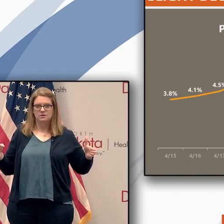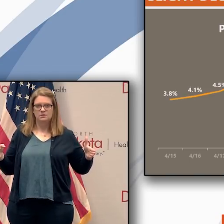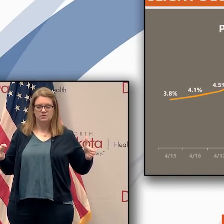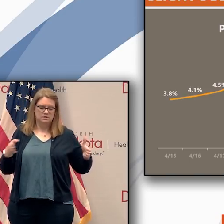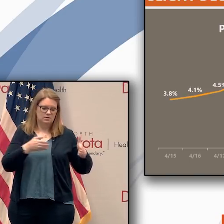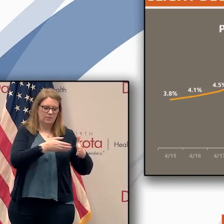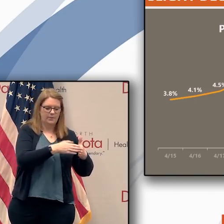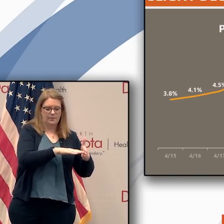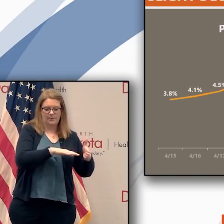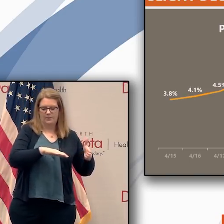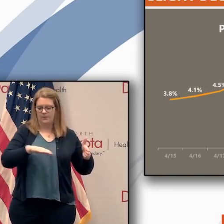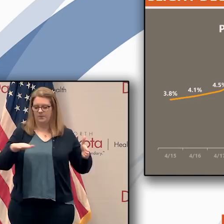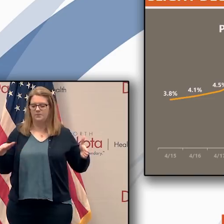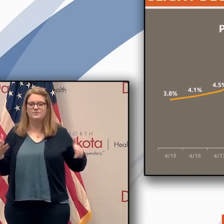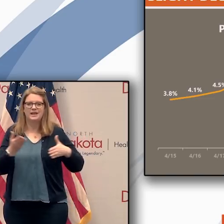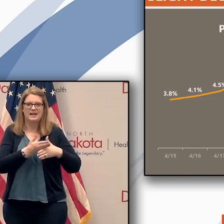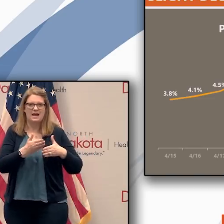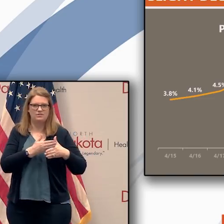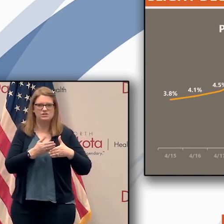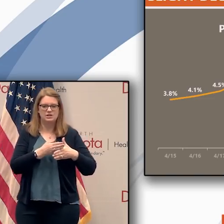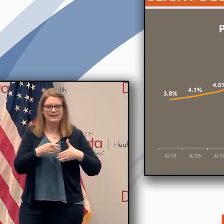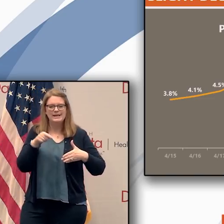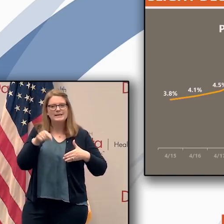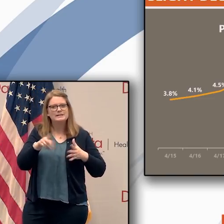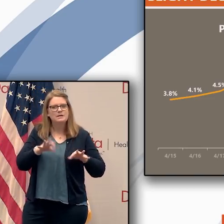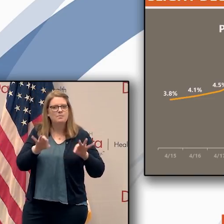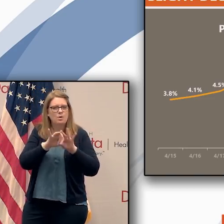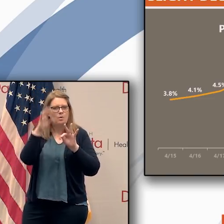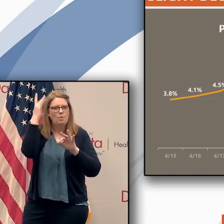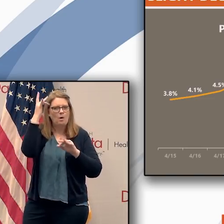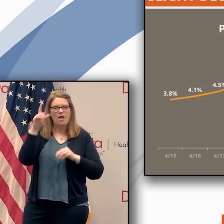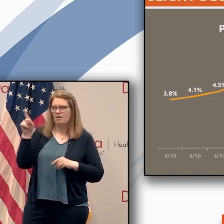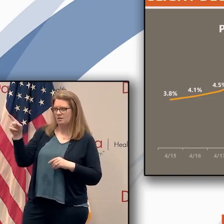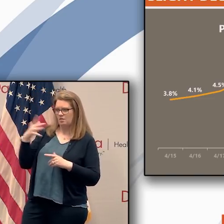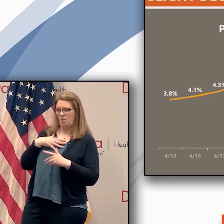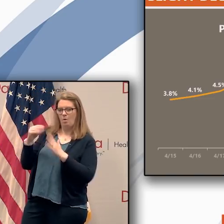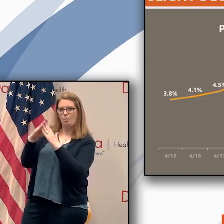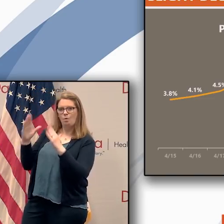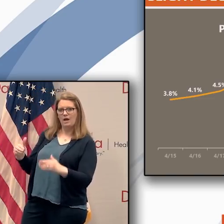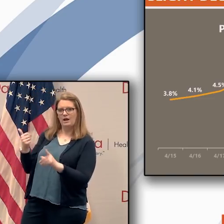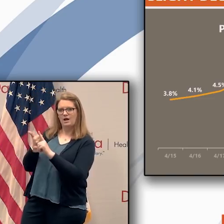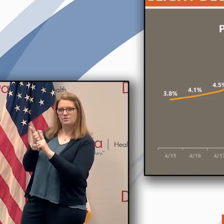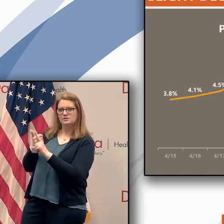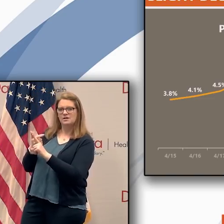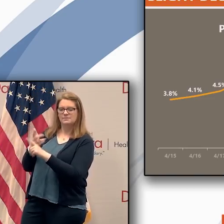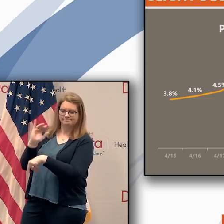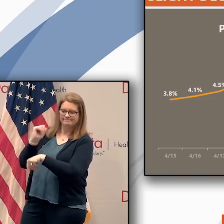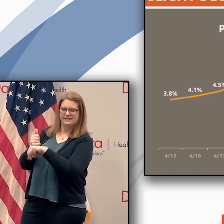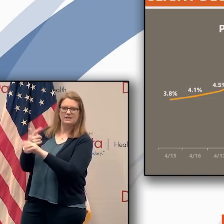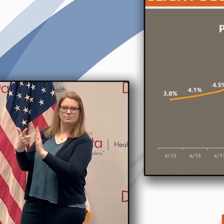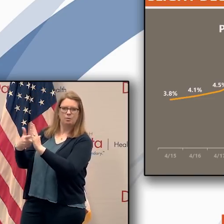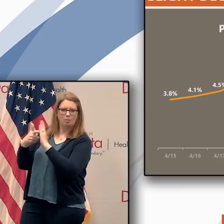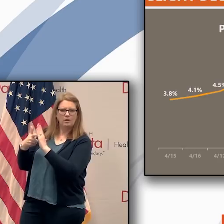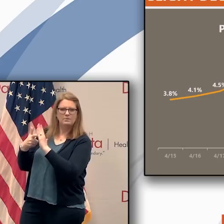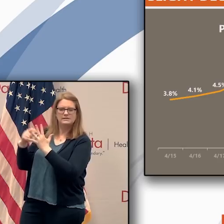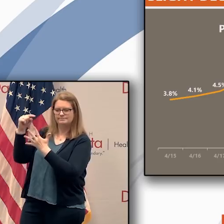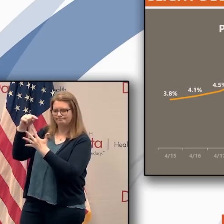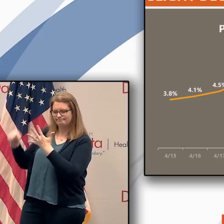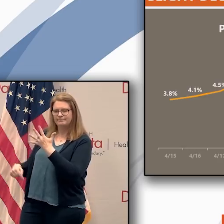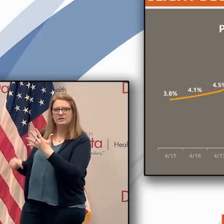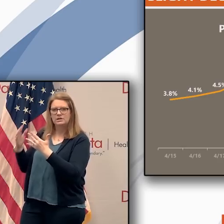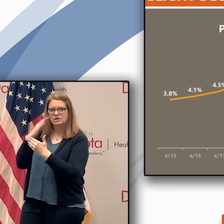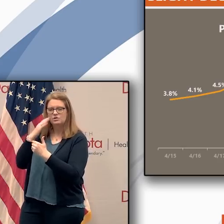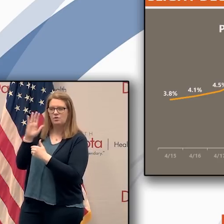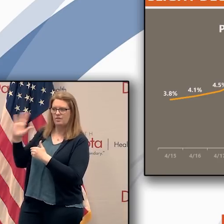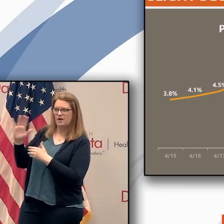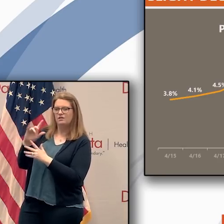average, which is one of the ways that the White House has asked people to take a look at these gating factors moving for the for